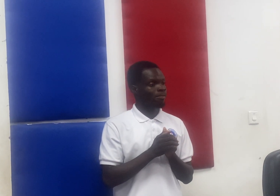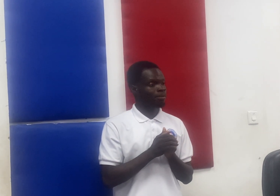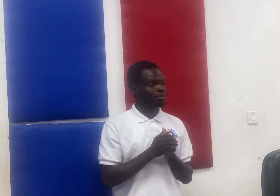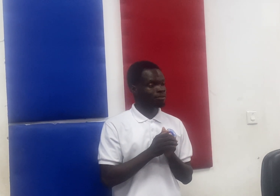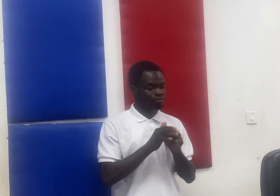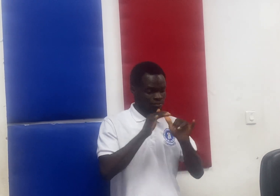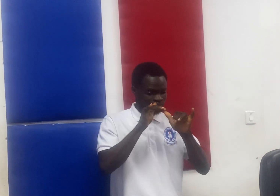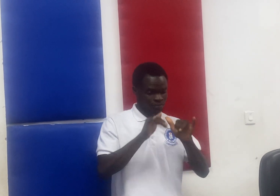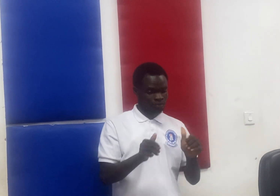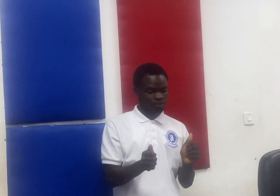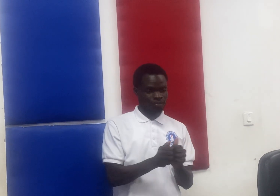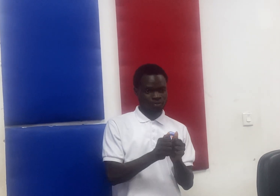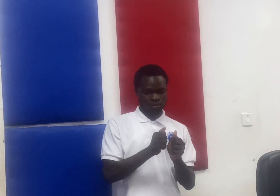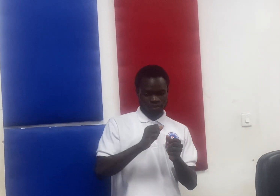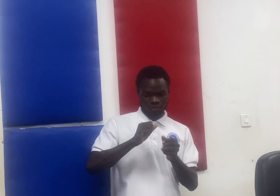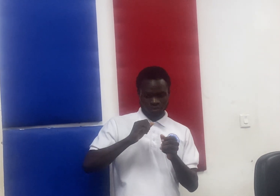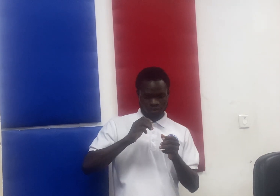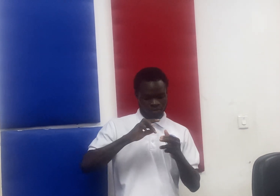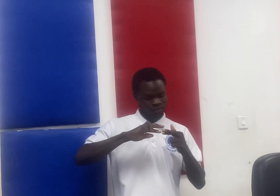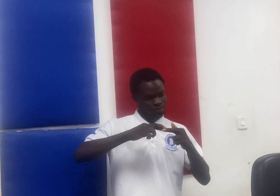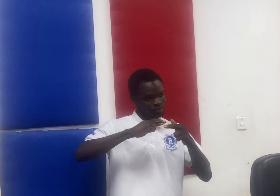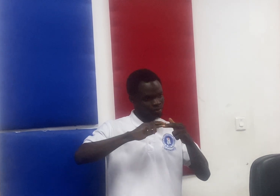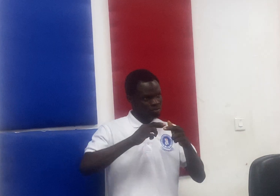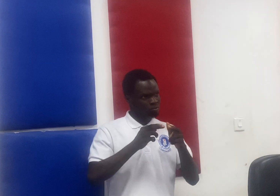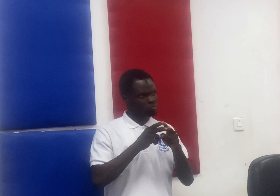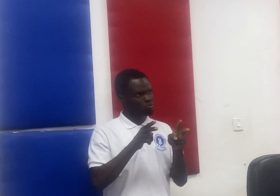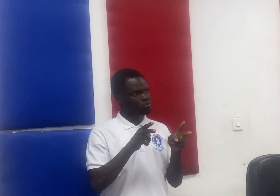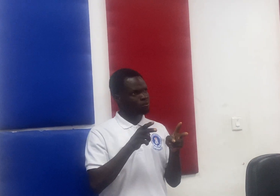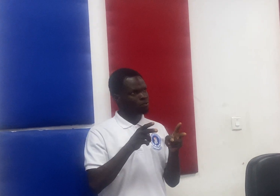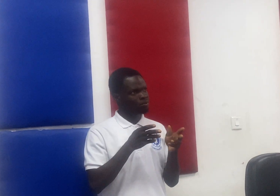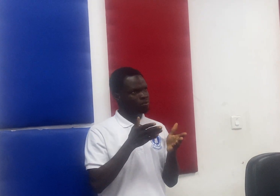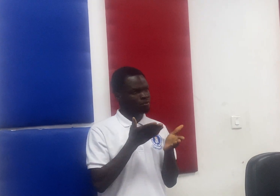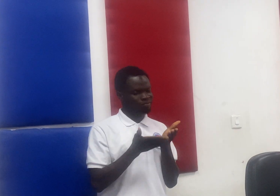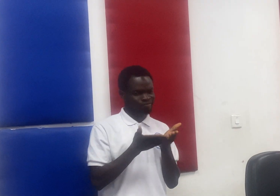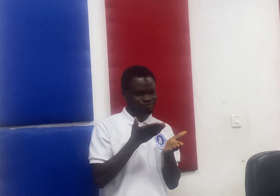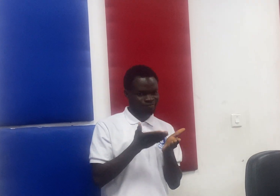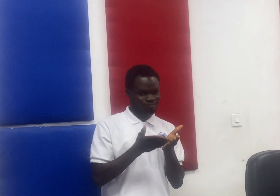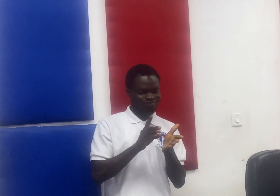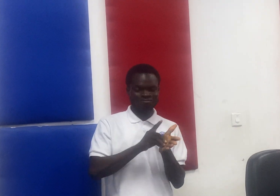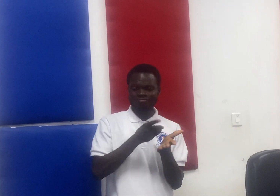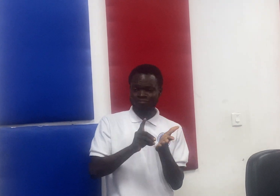relationship. So it leads to discrimination. Another one too is stigma.